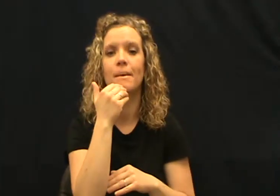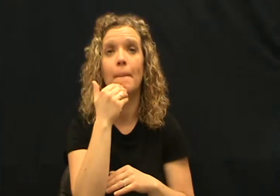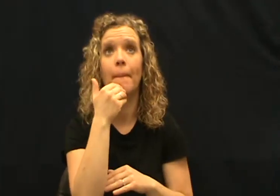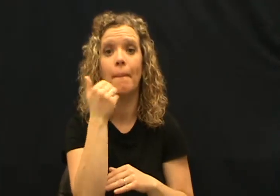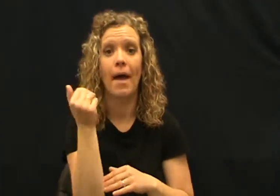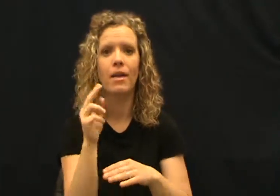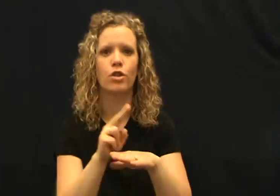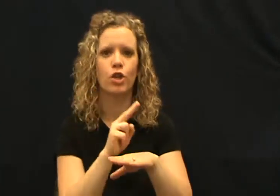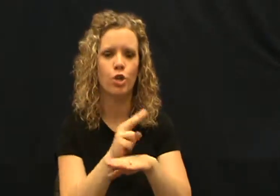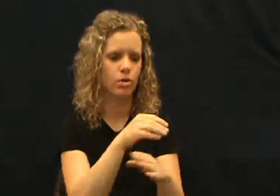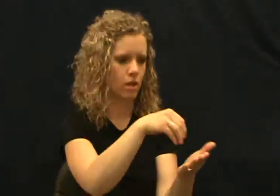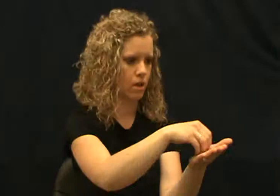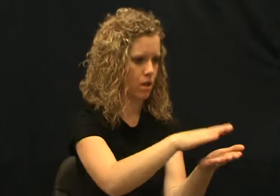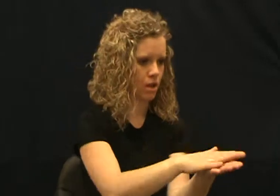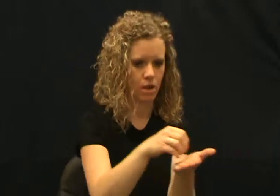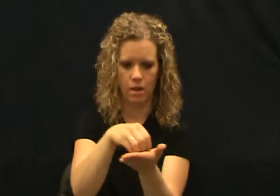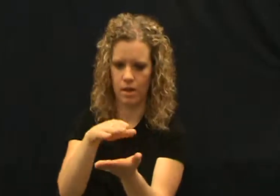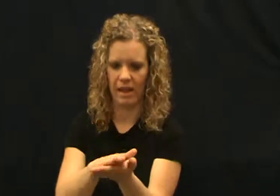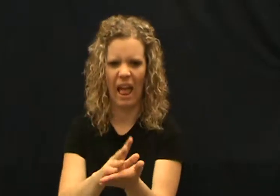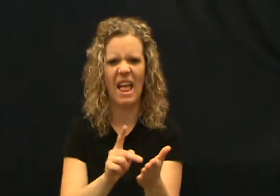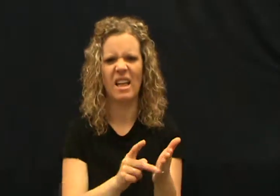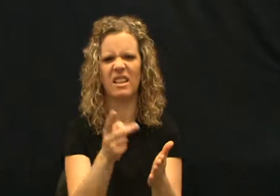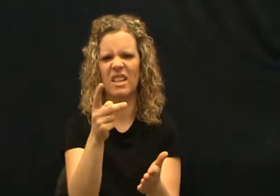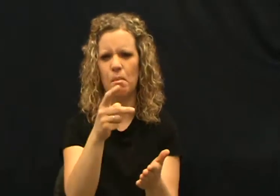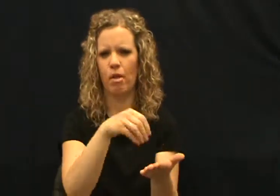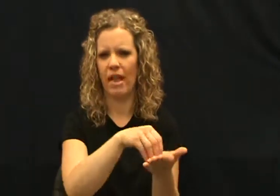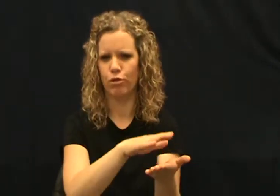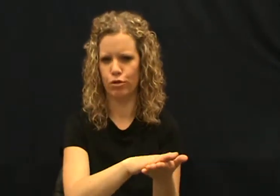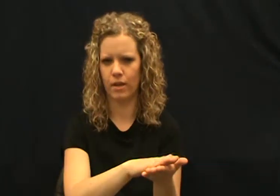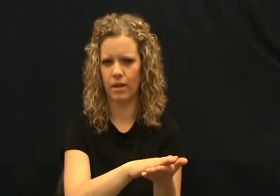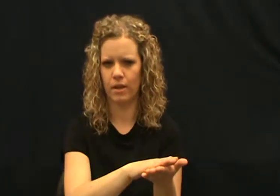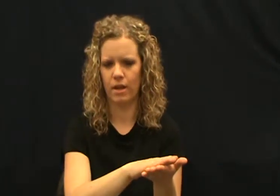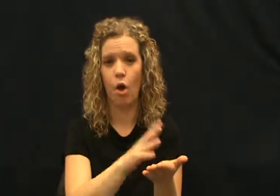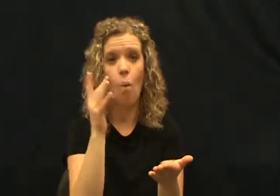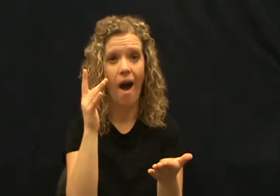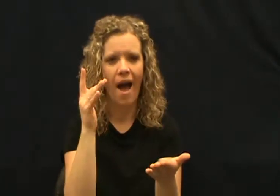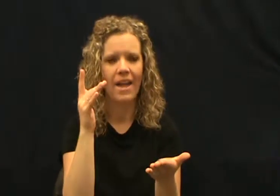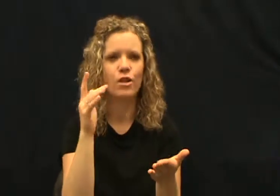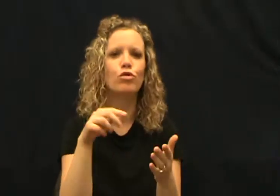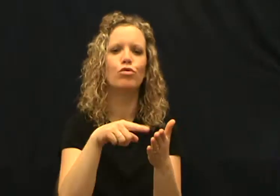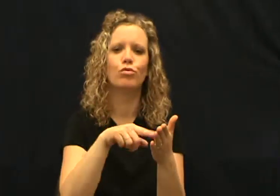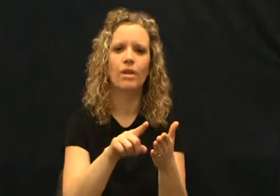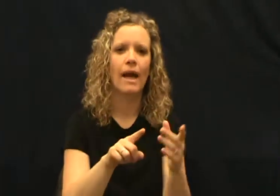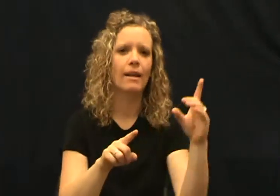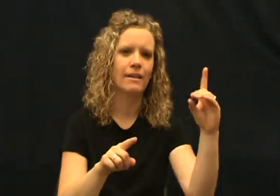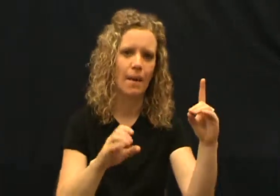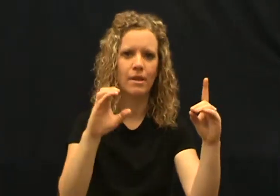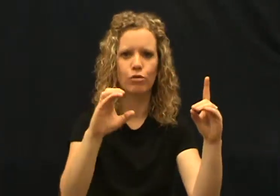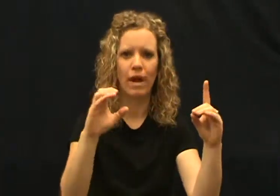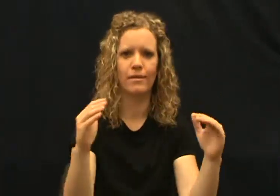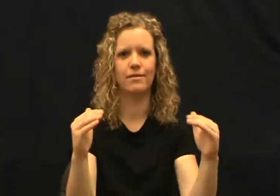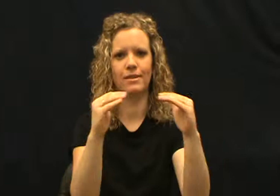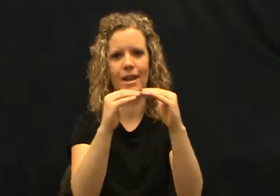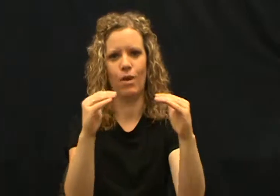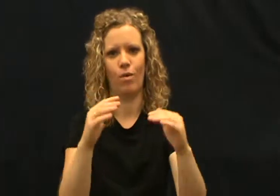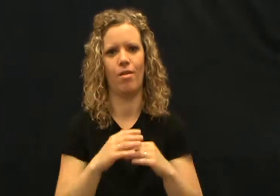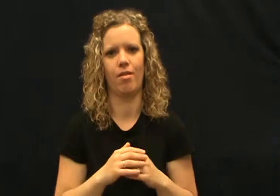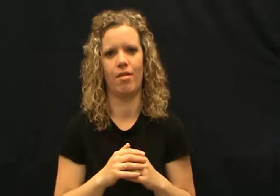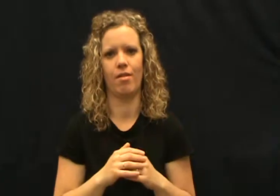bookkeeping concept to make sure that at least our debits equal our credits. And that's the way this whole